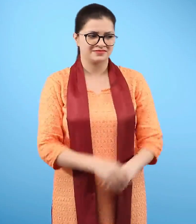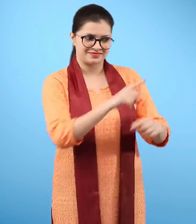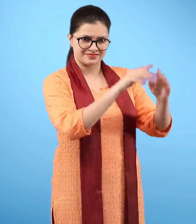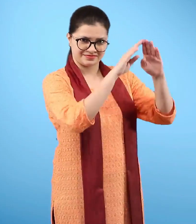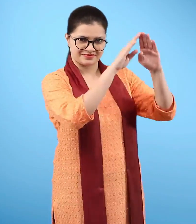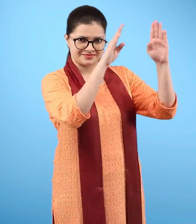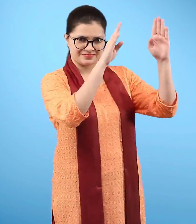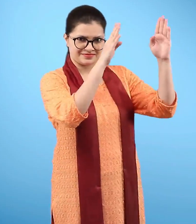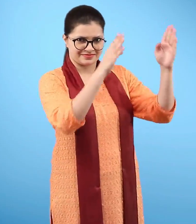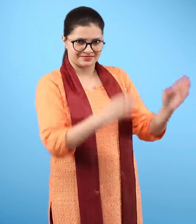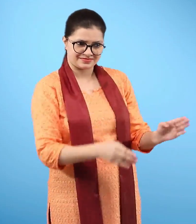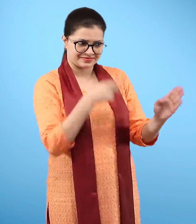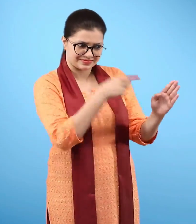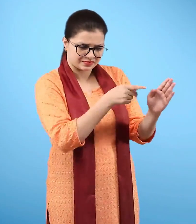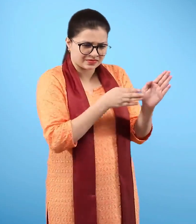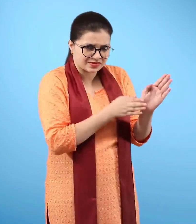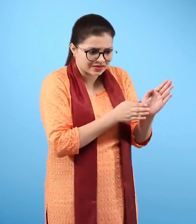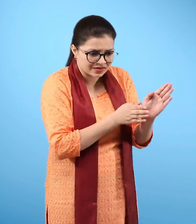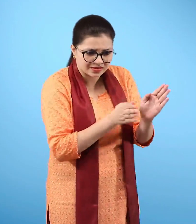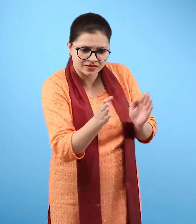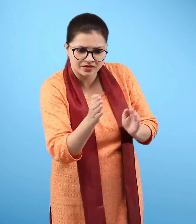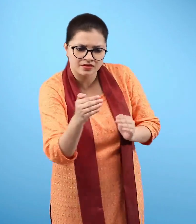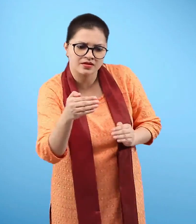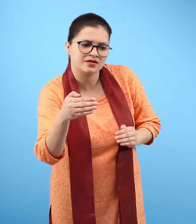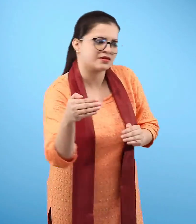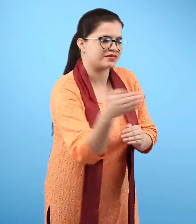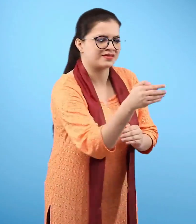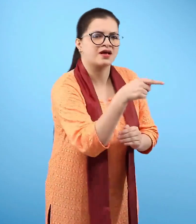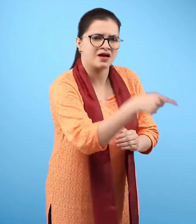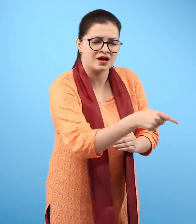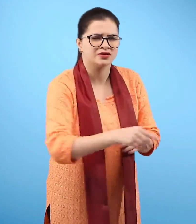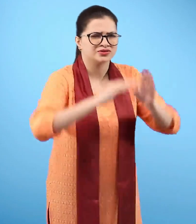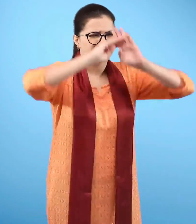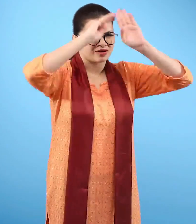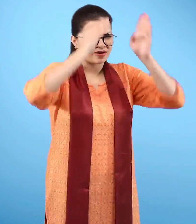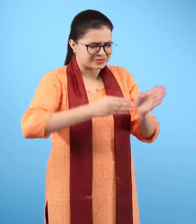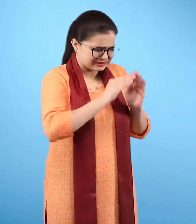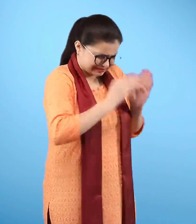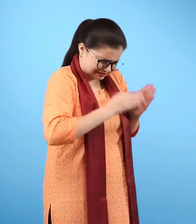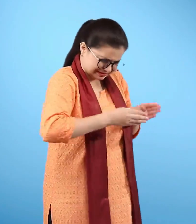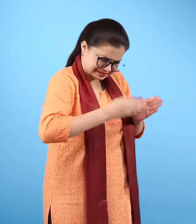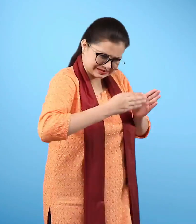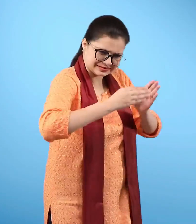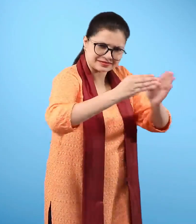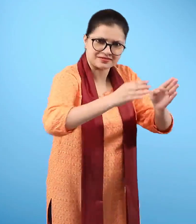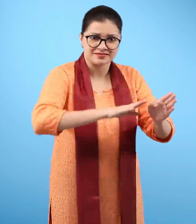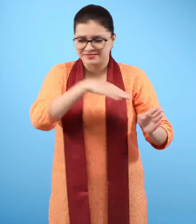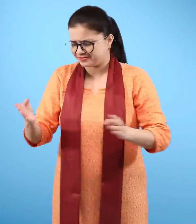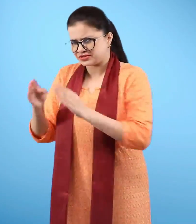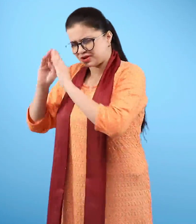After entering it, we turned left into a long corridor with little shops on both sides. This